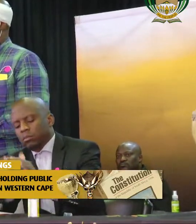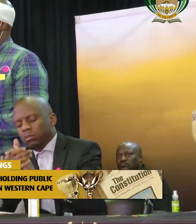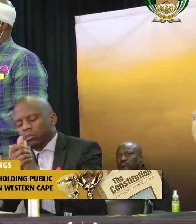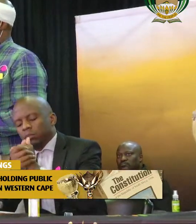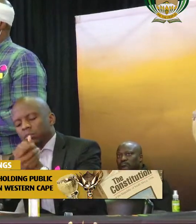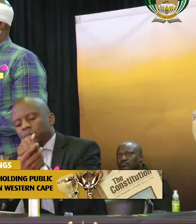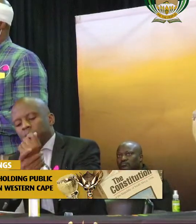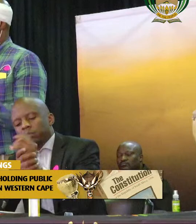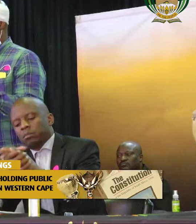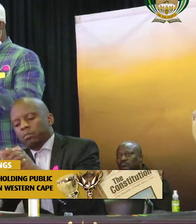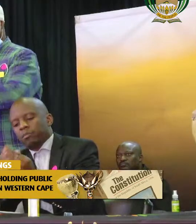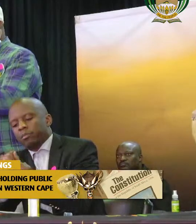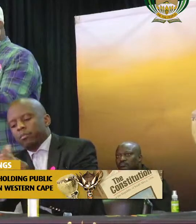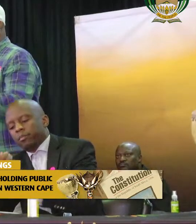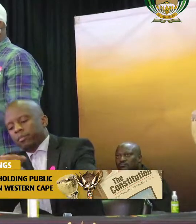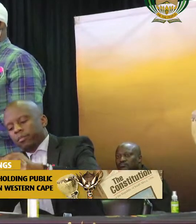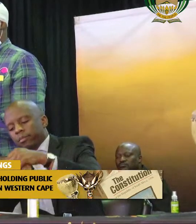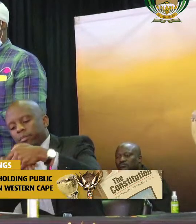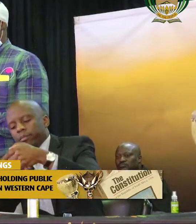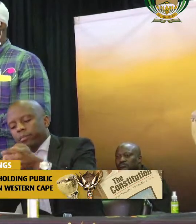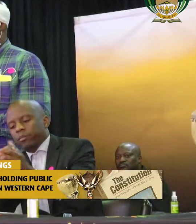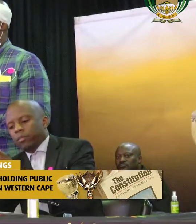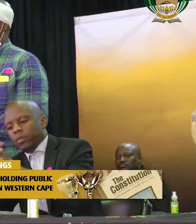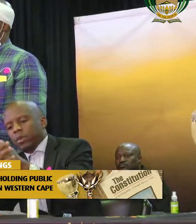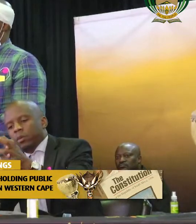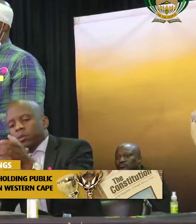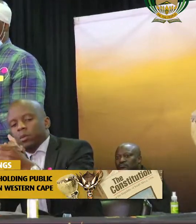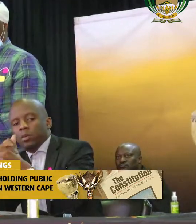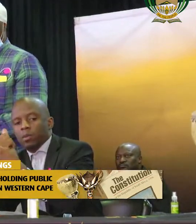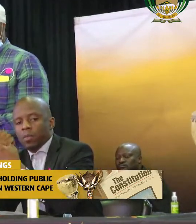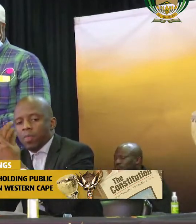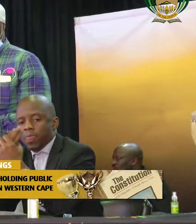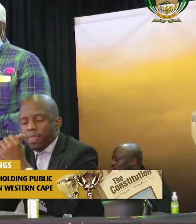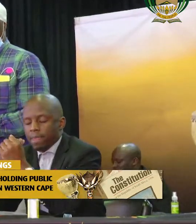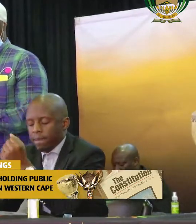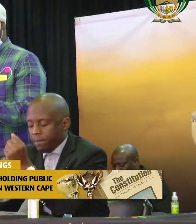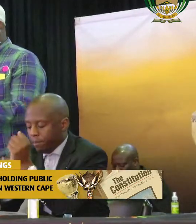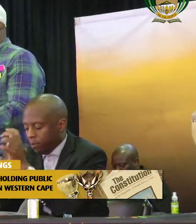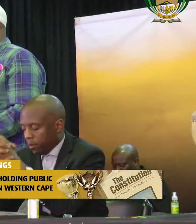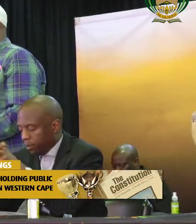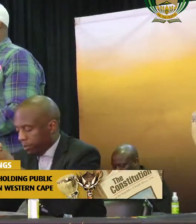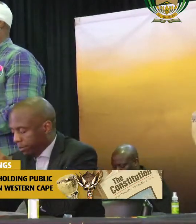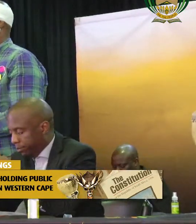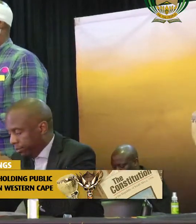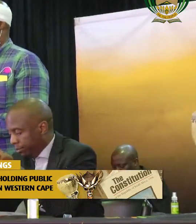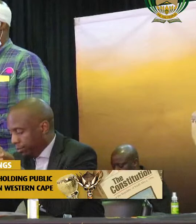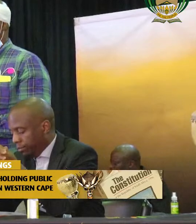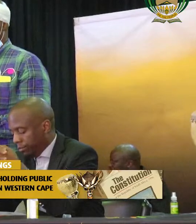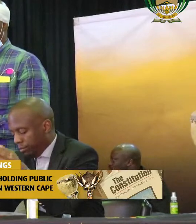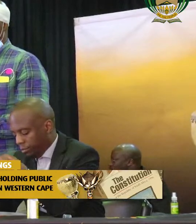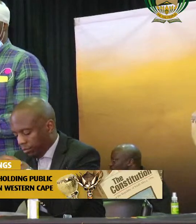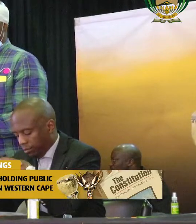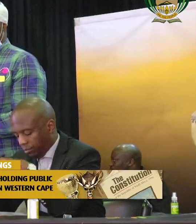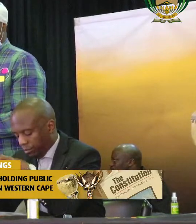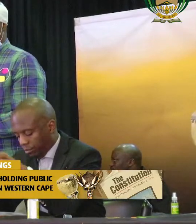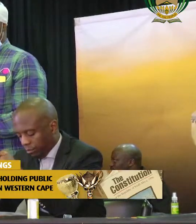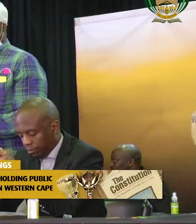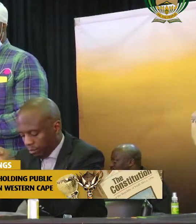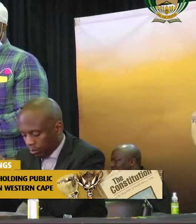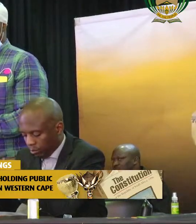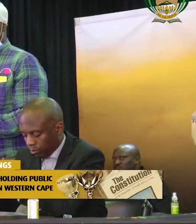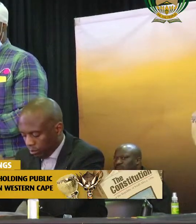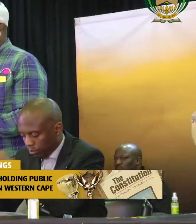you, crisscrossing the whole garden route, informing you about